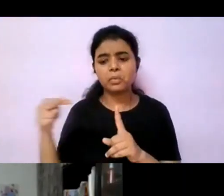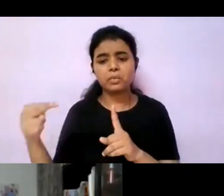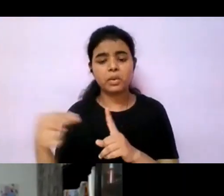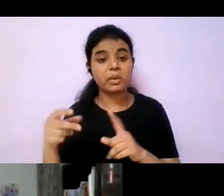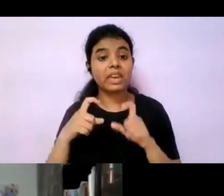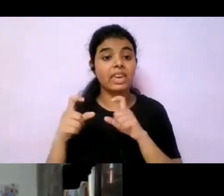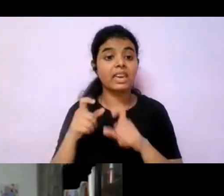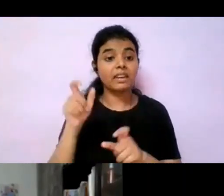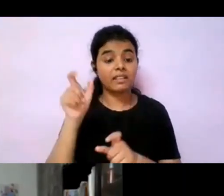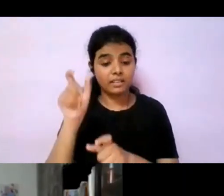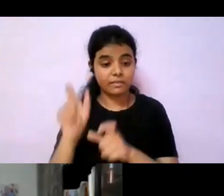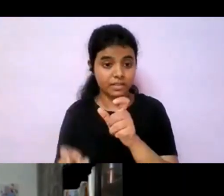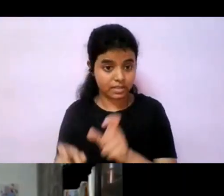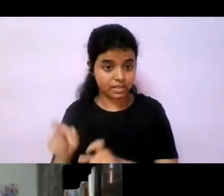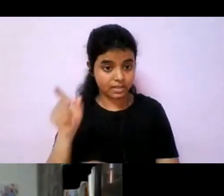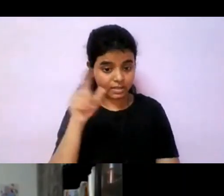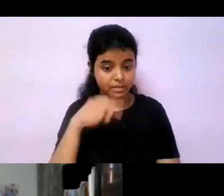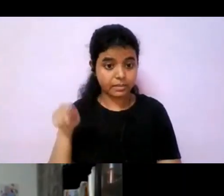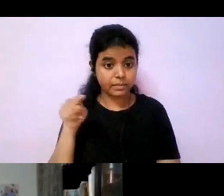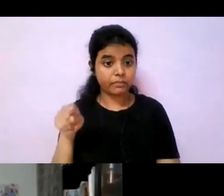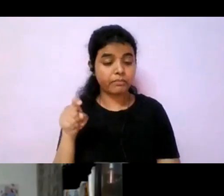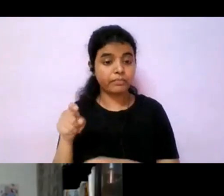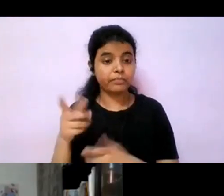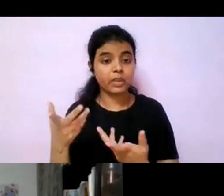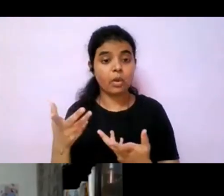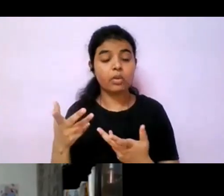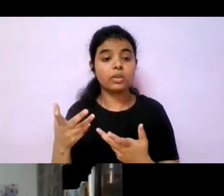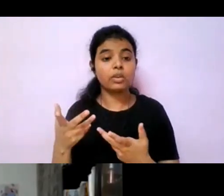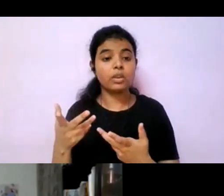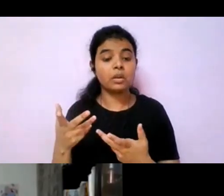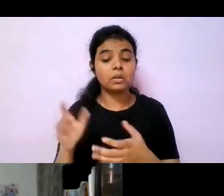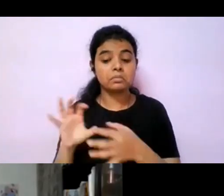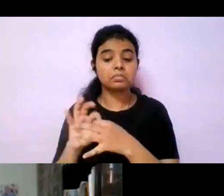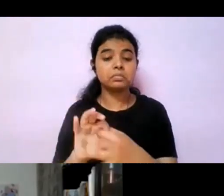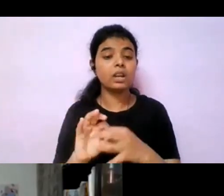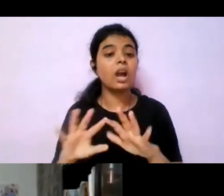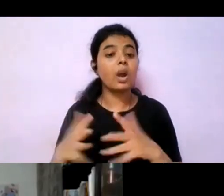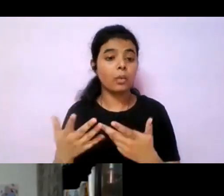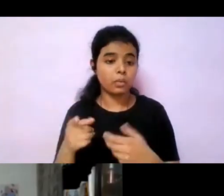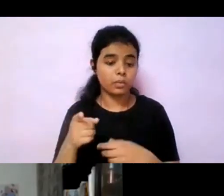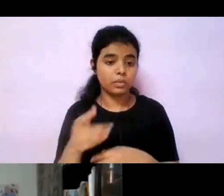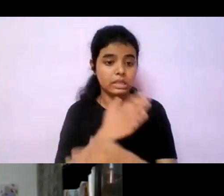caregivers and care receivers relation?